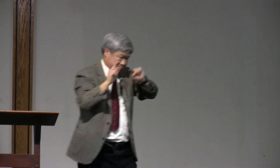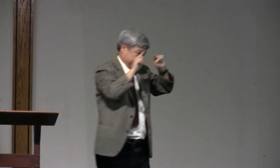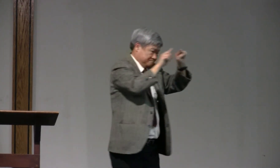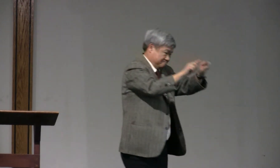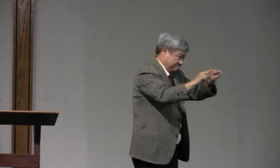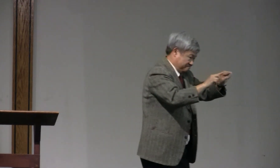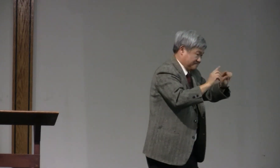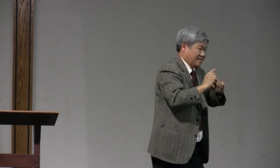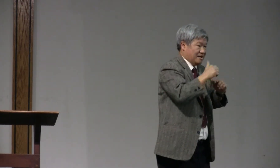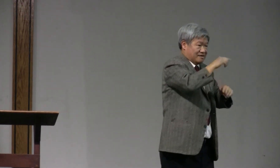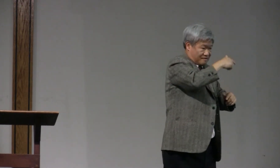So then you go,